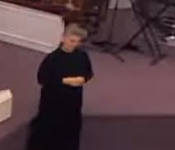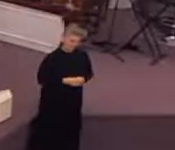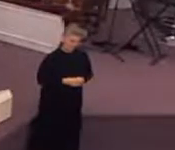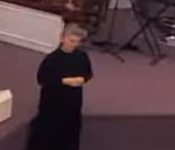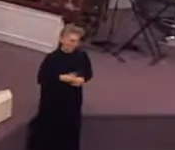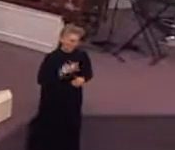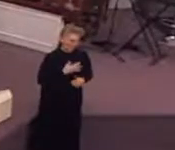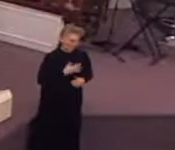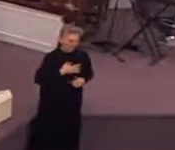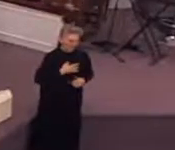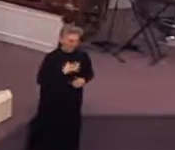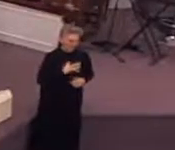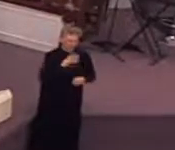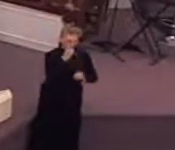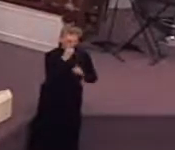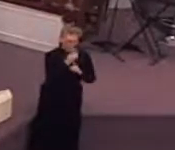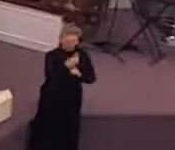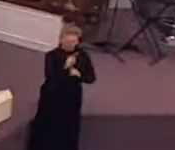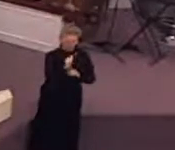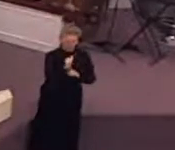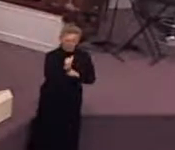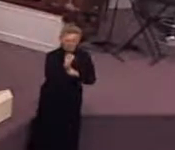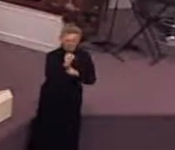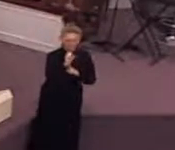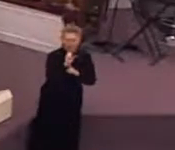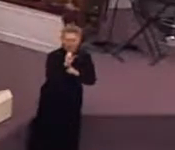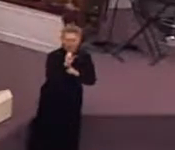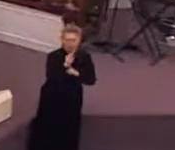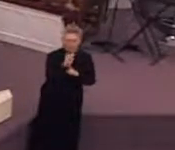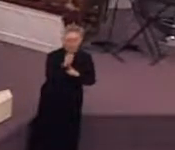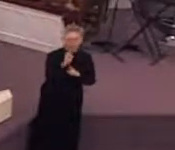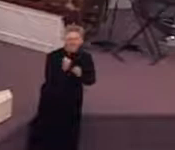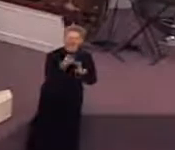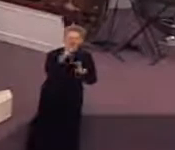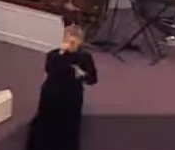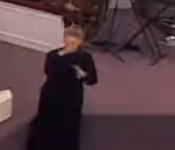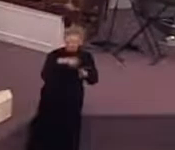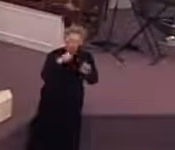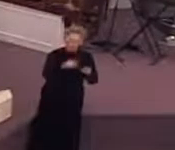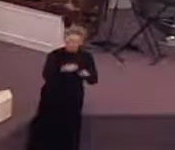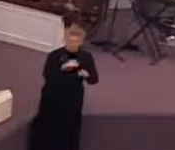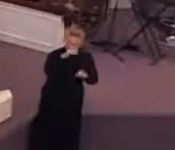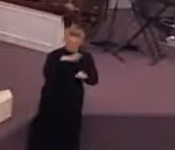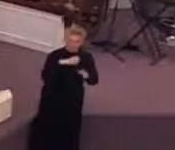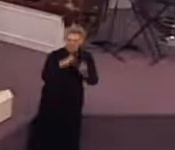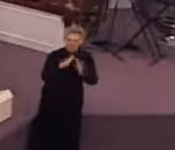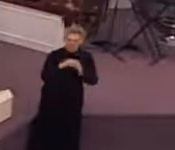I appreciate Brother Osborne's preaching the other night. How many men went to the men's conference from here?